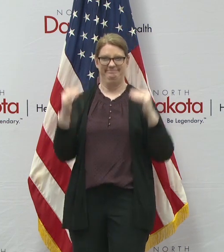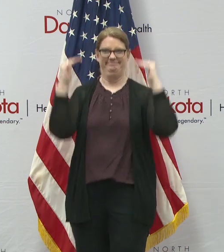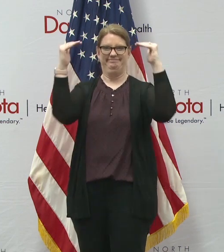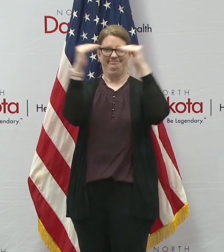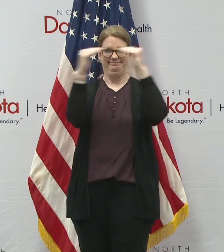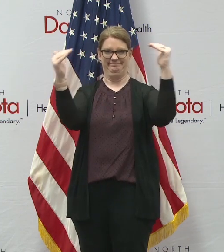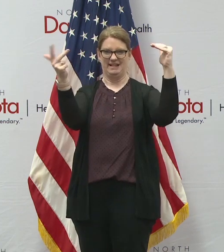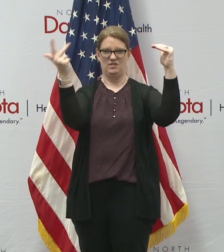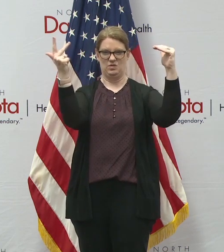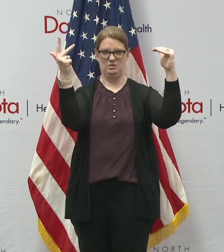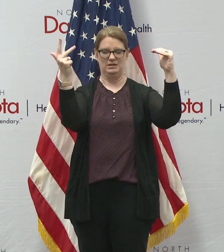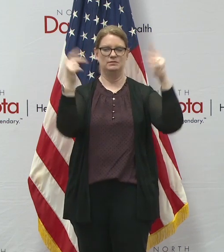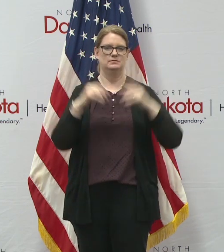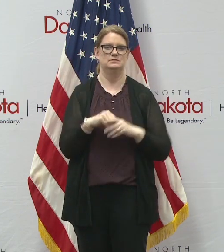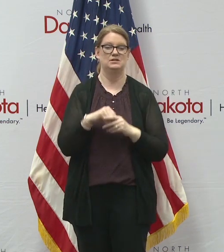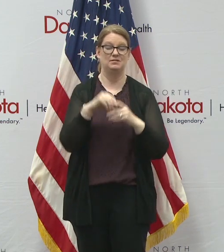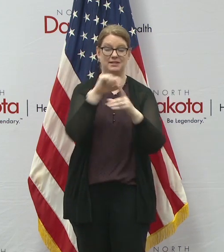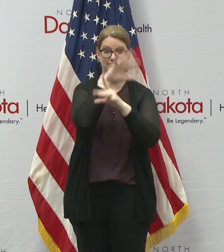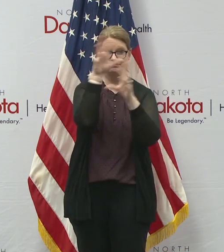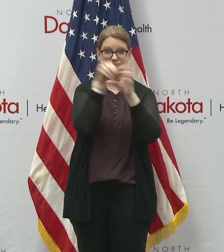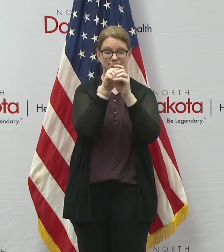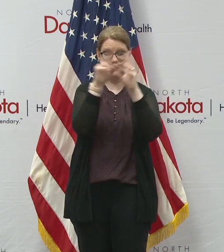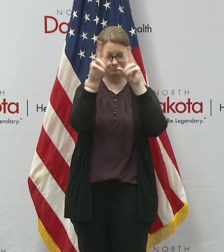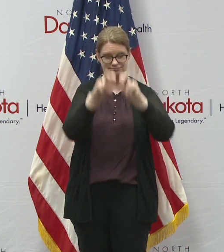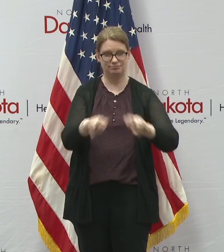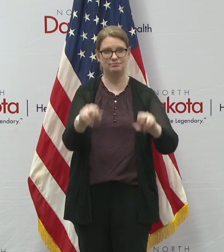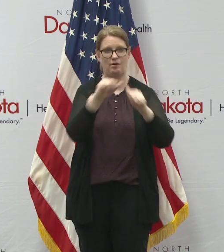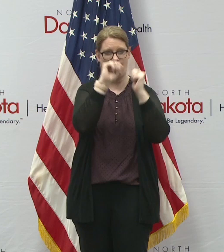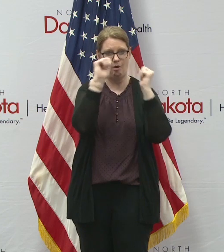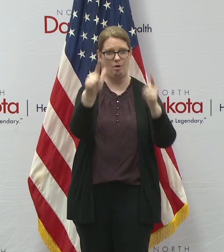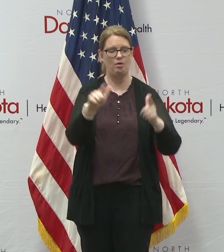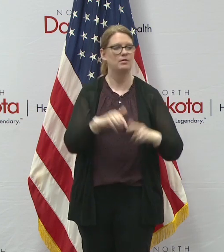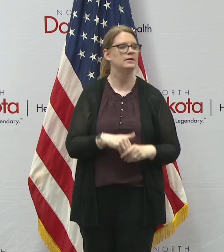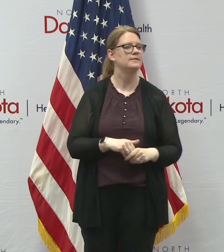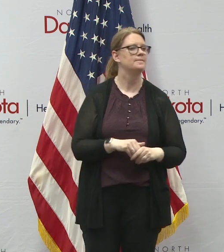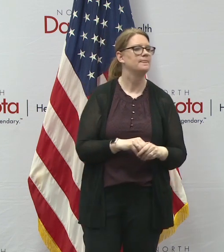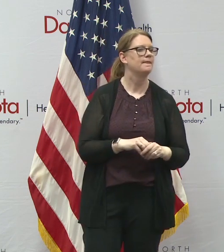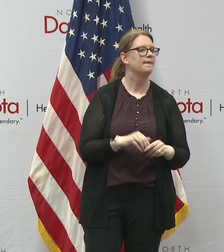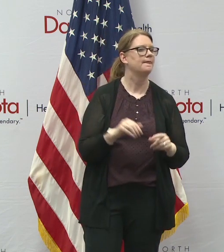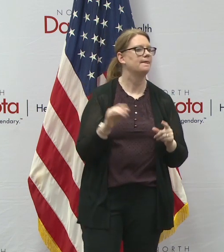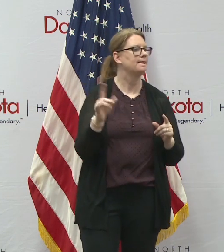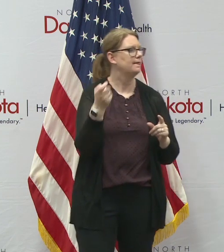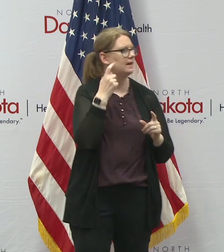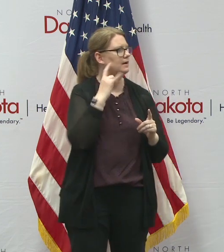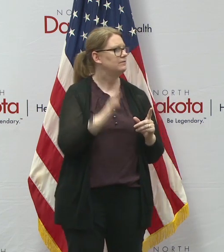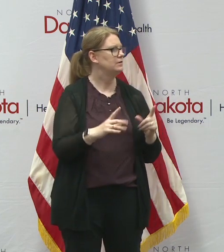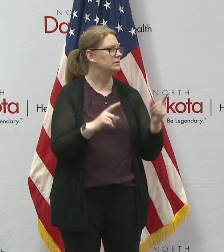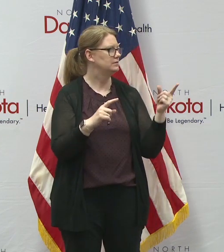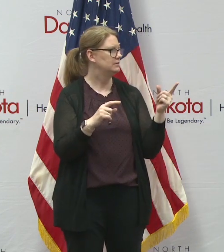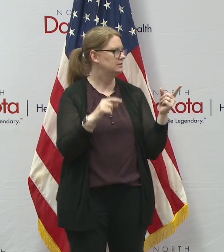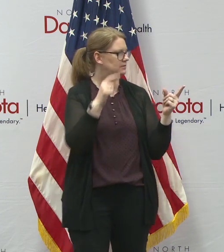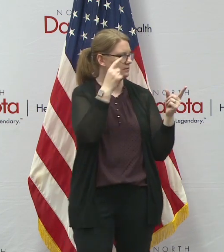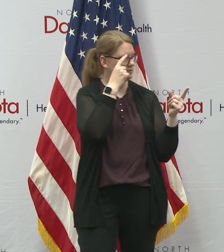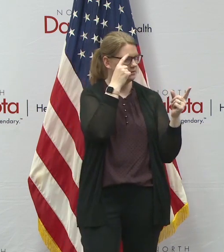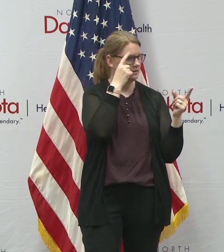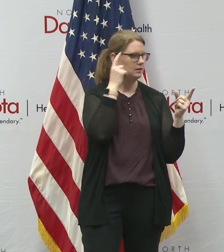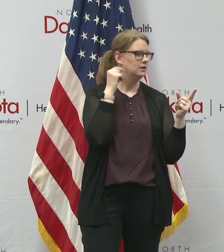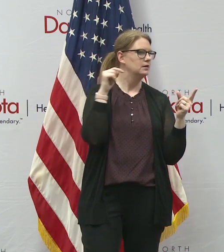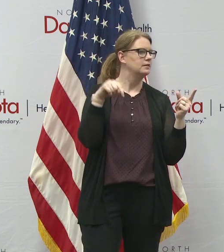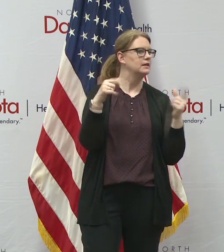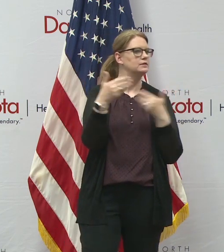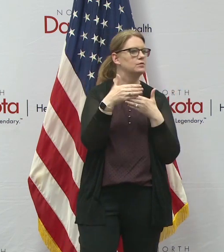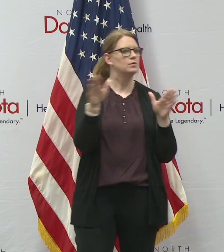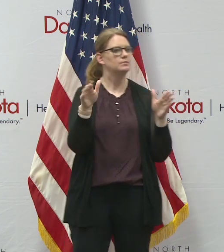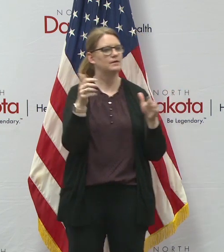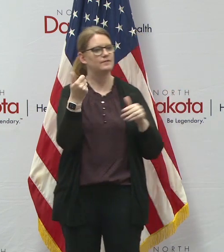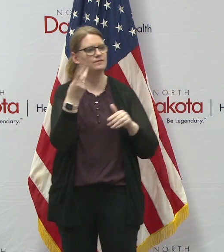planning. Jacob? Governor, for the viewers who can't see this, in this room there are a